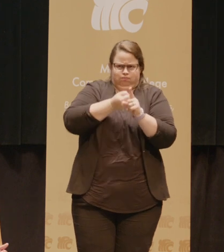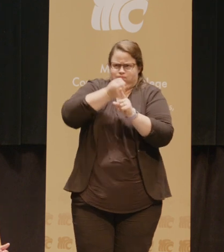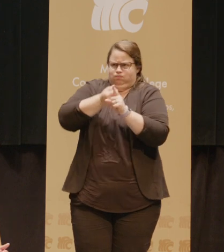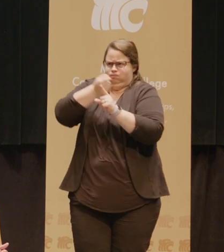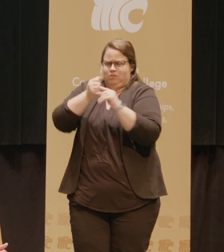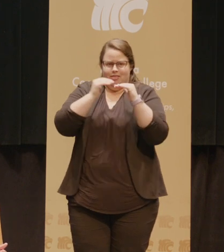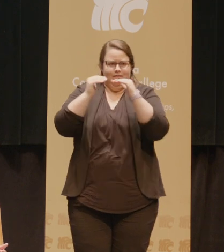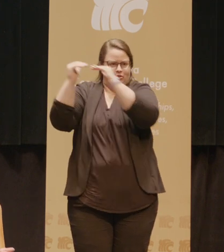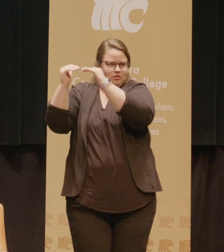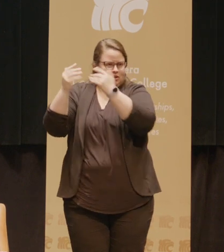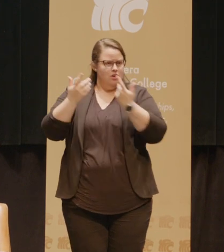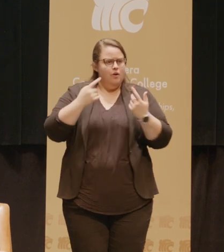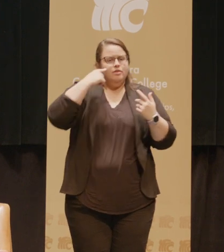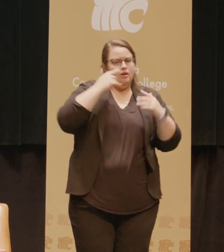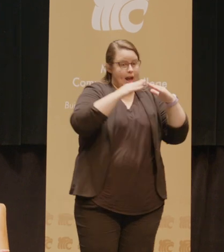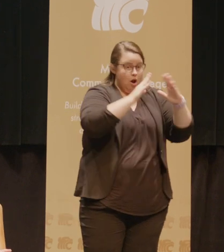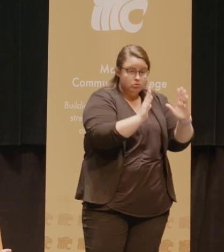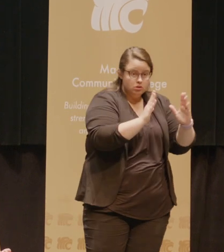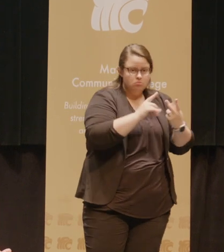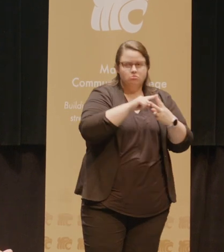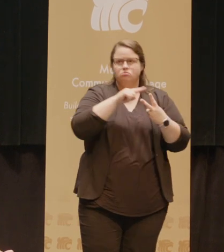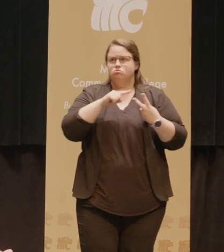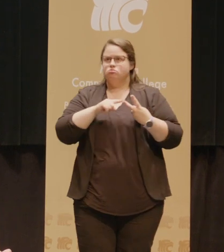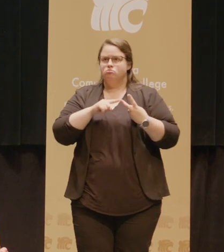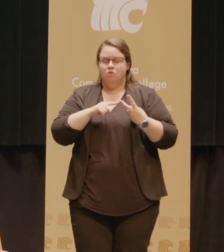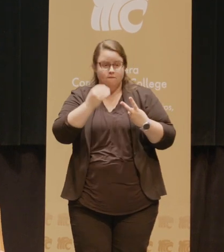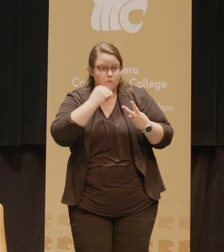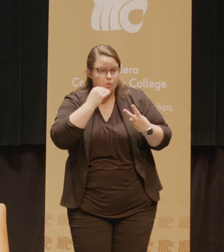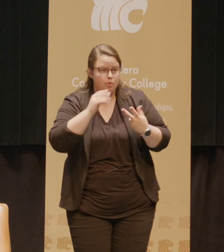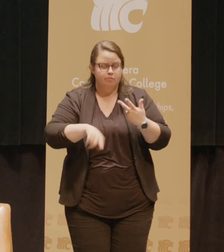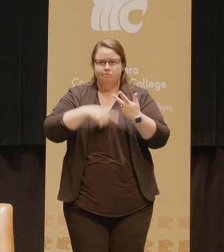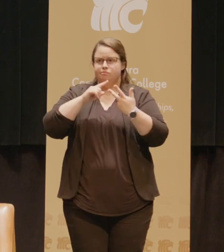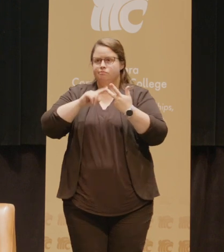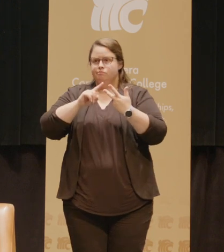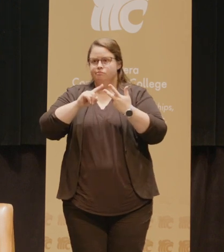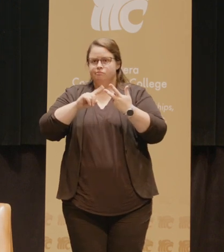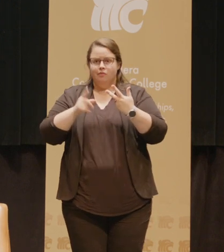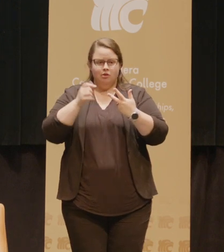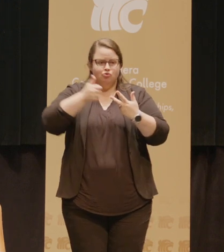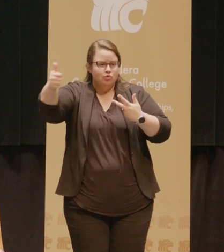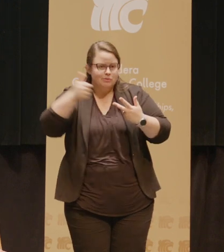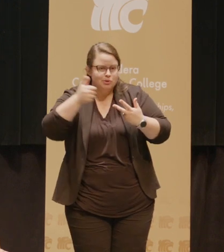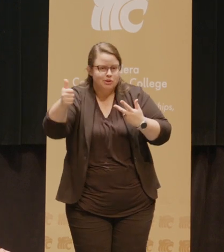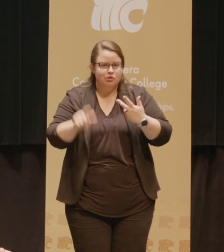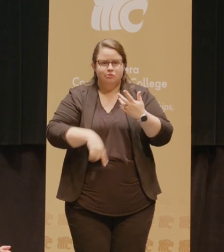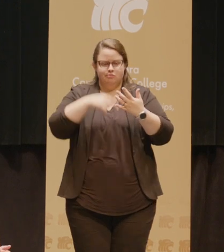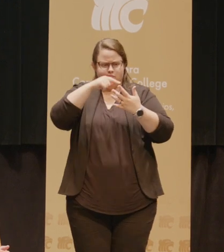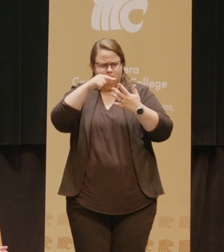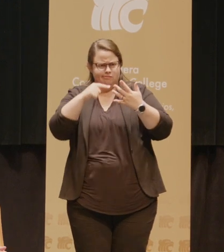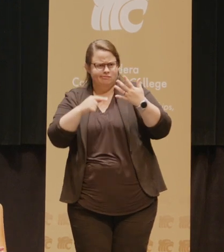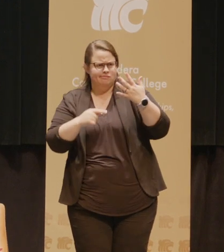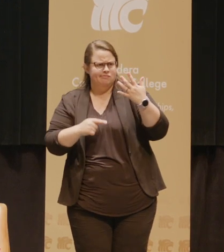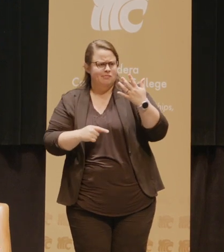right? So we start thinking about their housing, we start thinking about their food, we start thinking about their transportation, right? And we